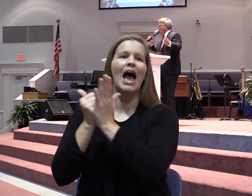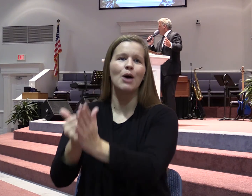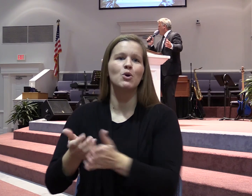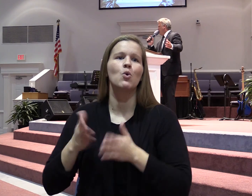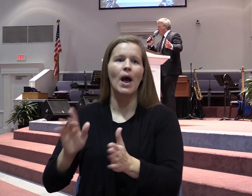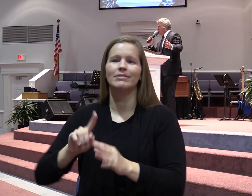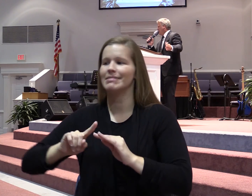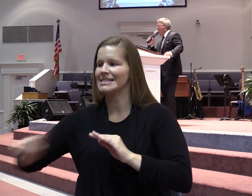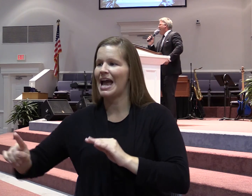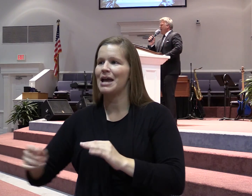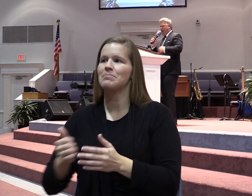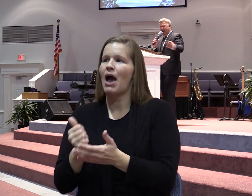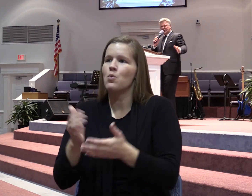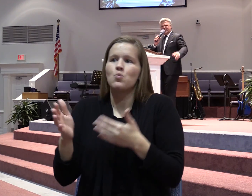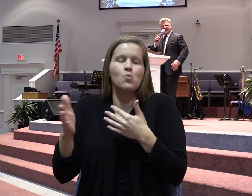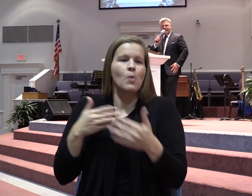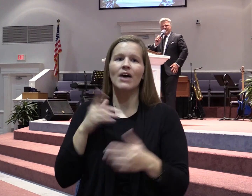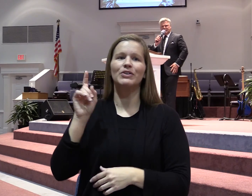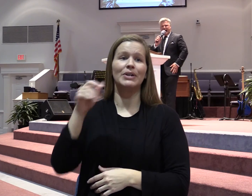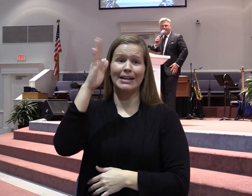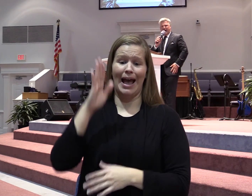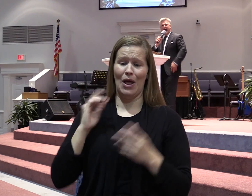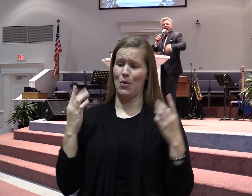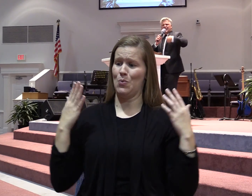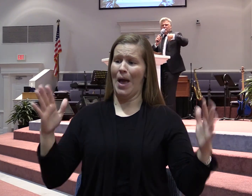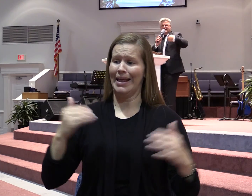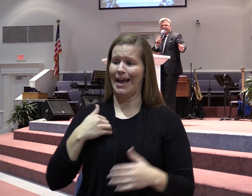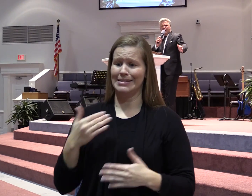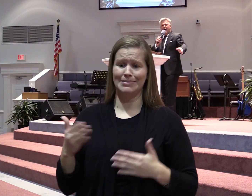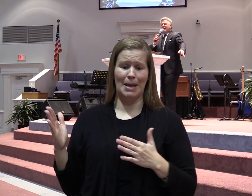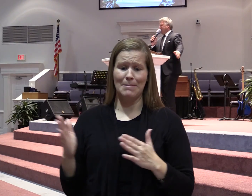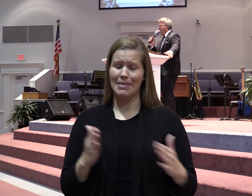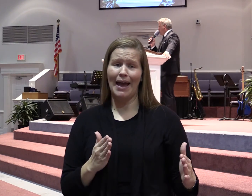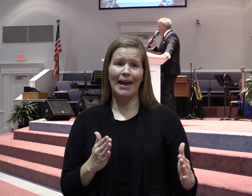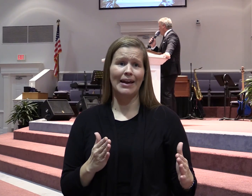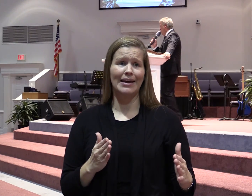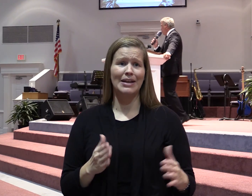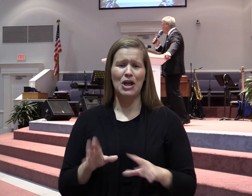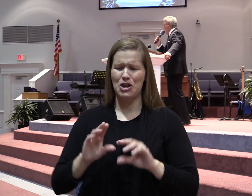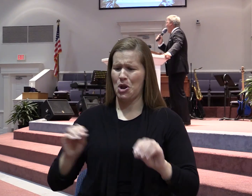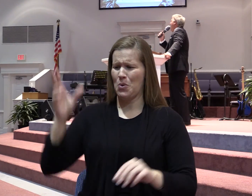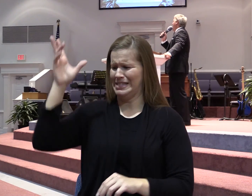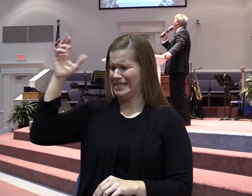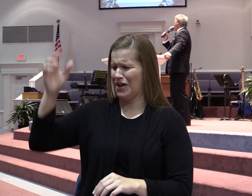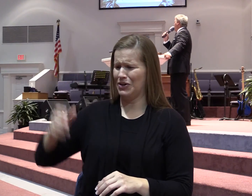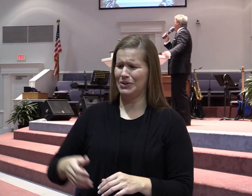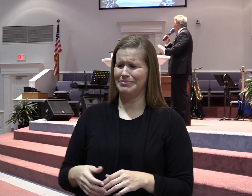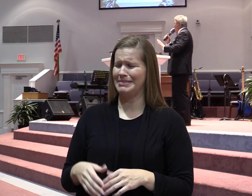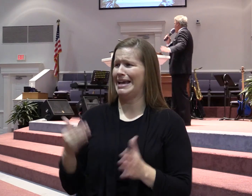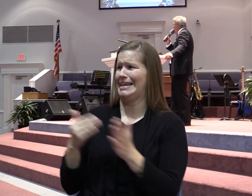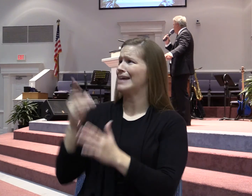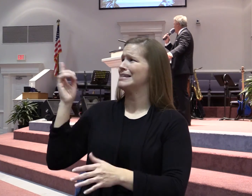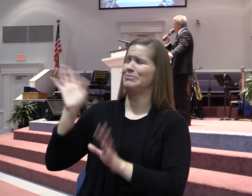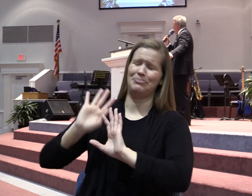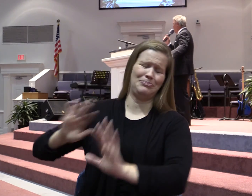that can't be reversed. No hex that can't be stopped. No devil that can't be removed. There is no storm